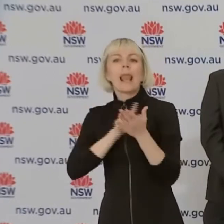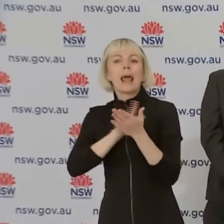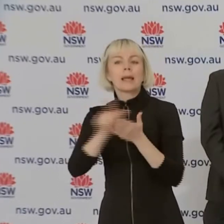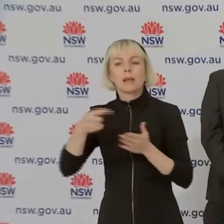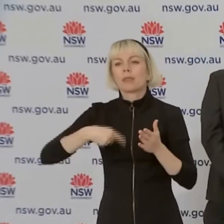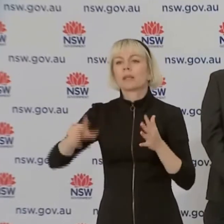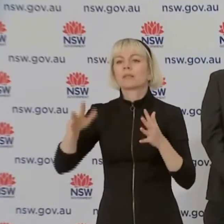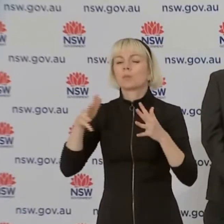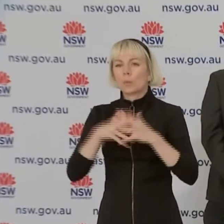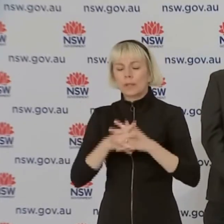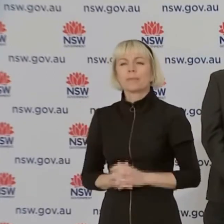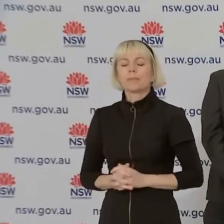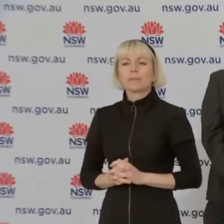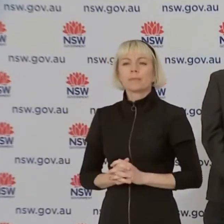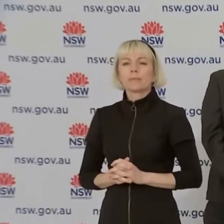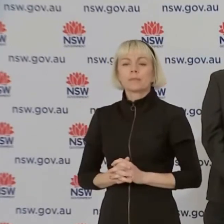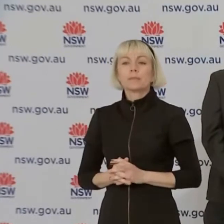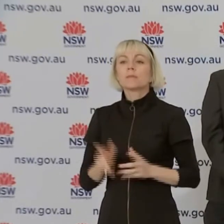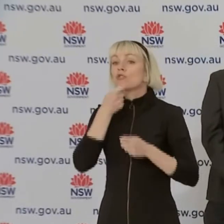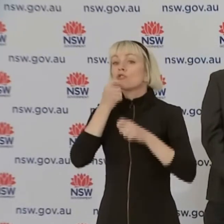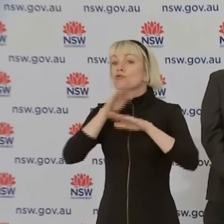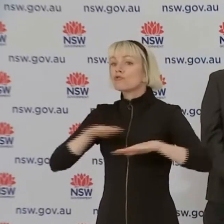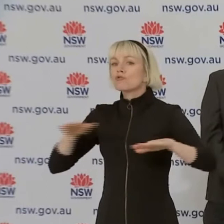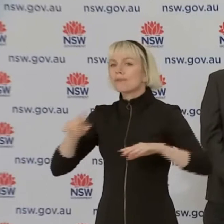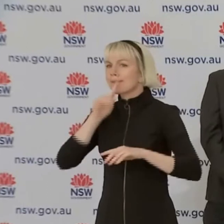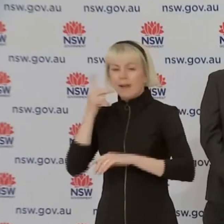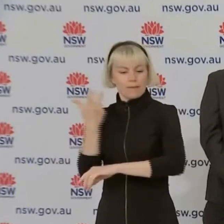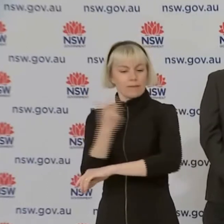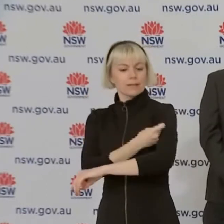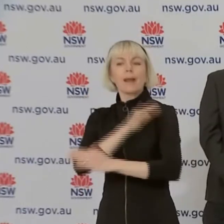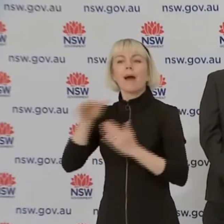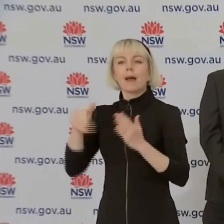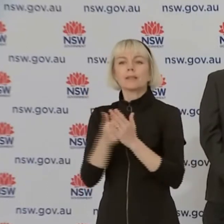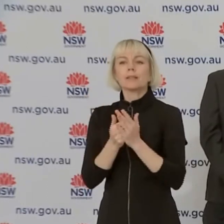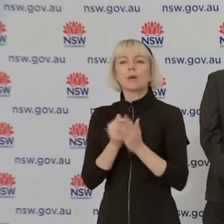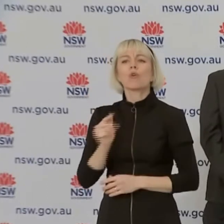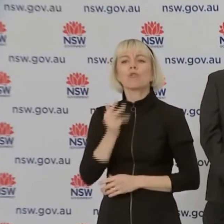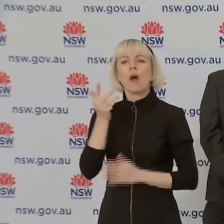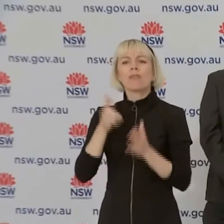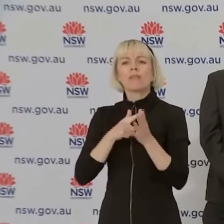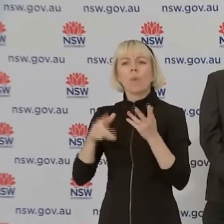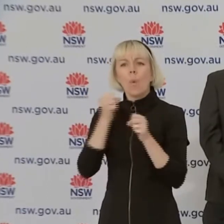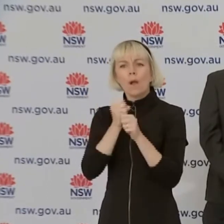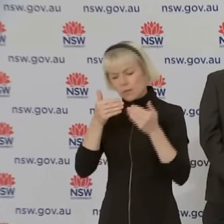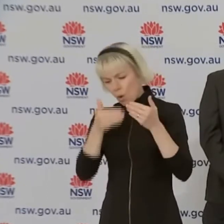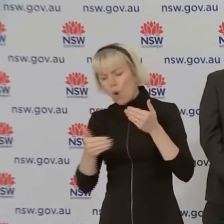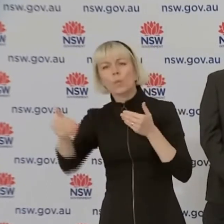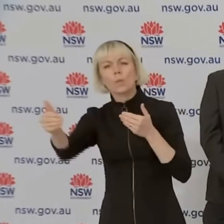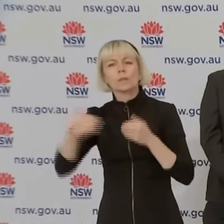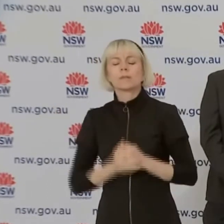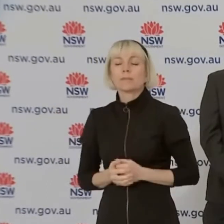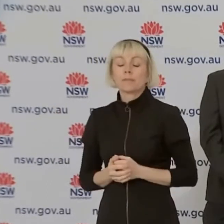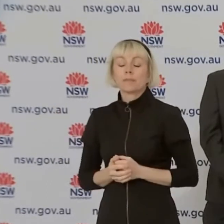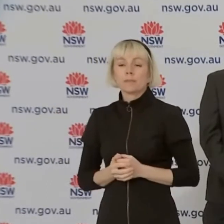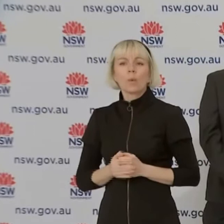as children or students won't be vaccinated until the week of 9th of August, that we need to make sure we adjust our policies according to what's happening, and I want to make